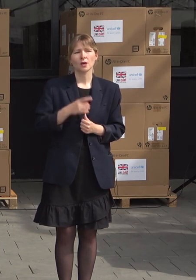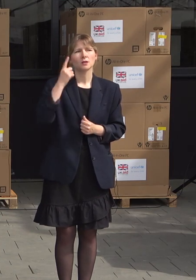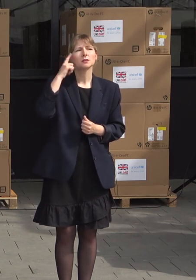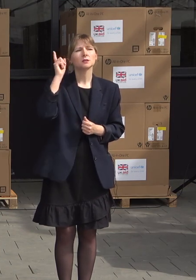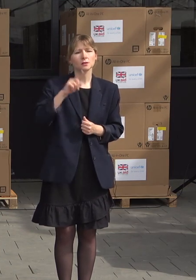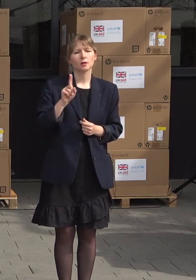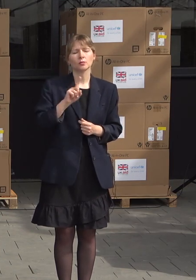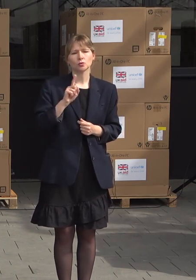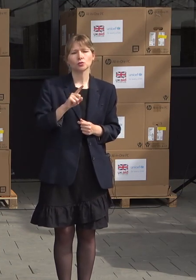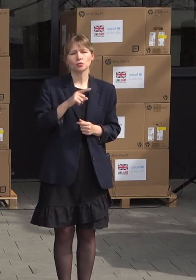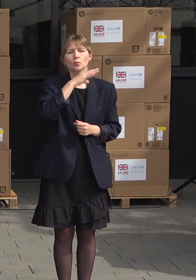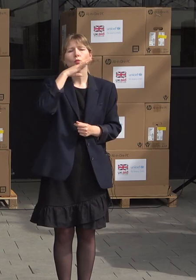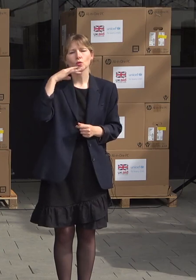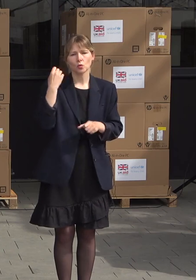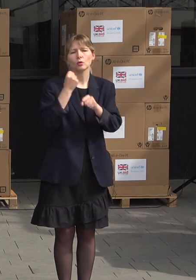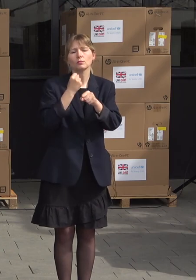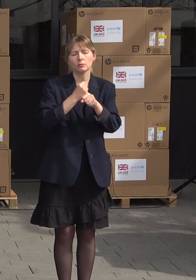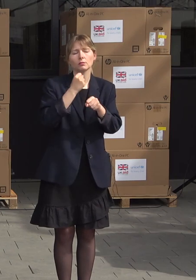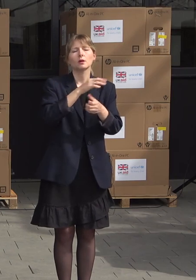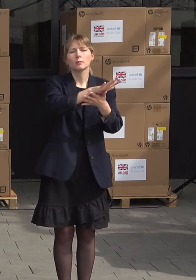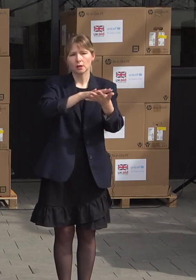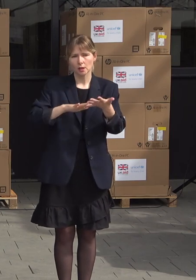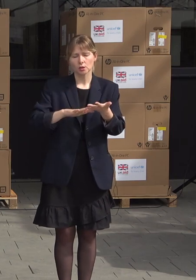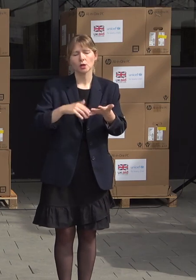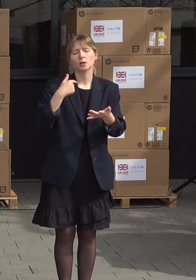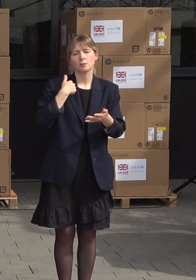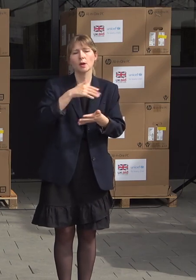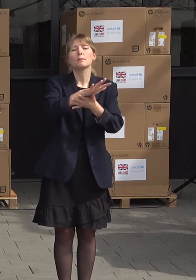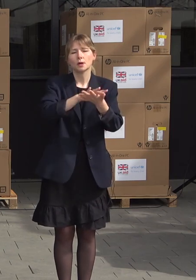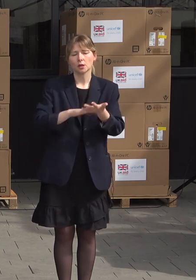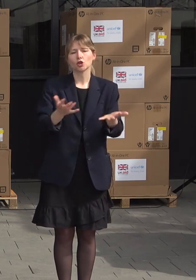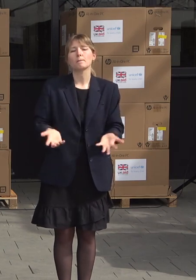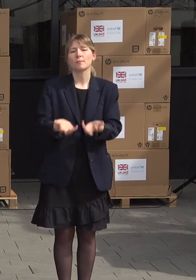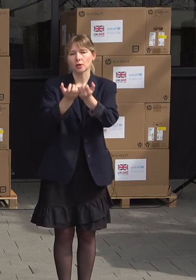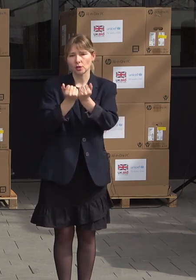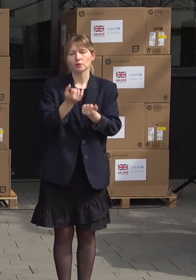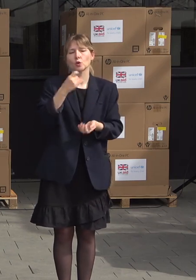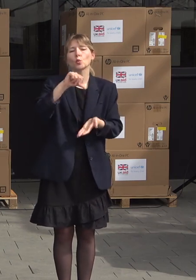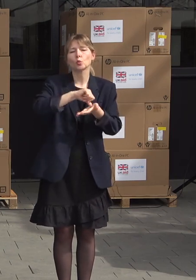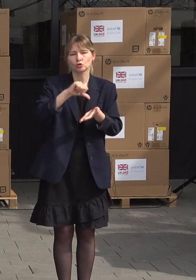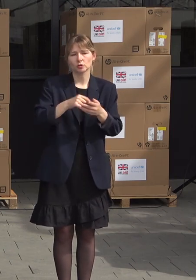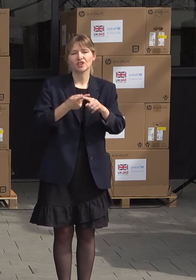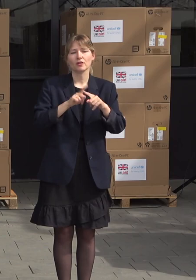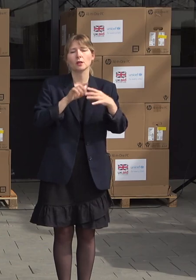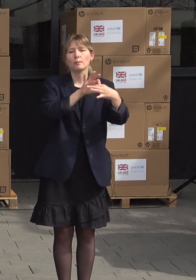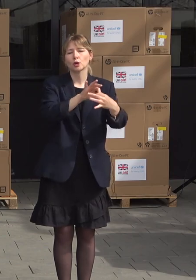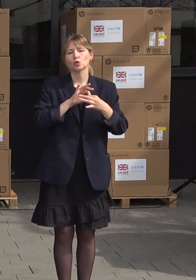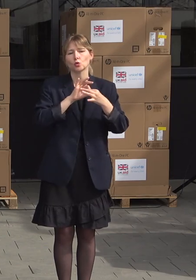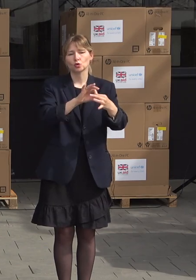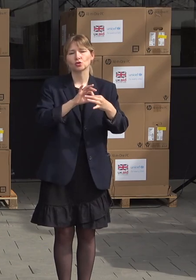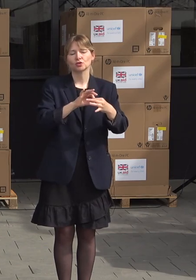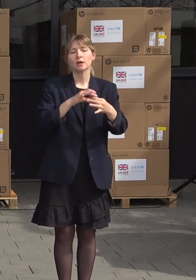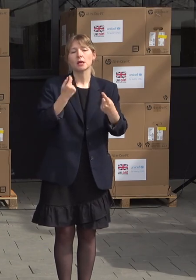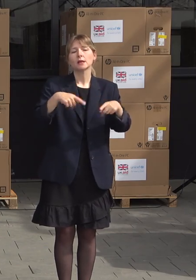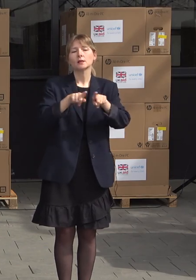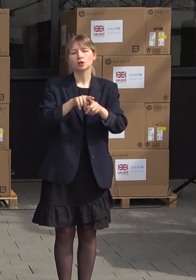there's a of work done but we will continue to offer support and to be present for this partnership and for